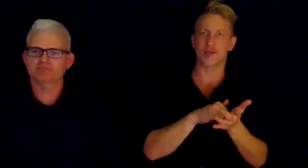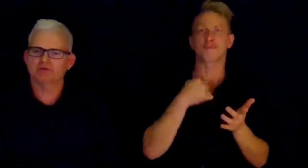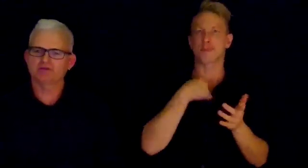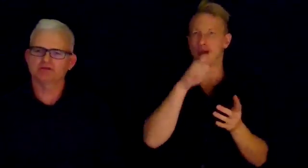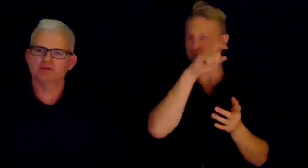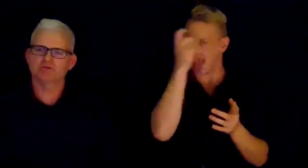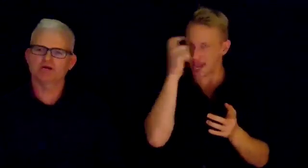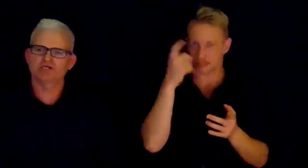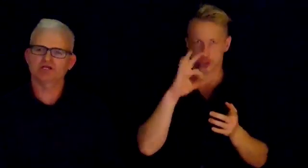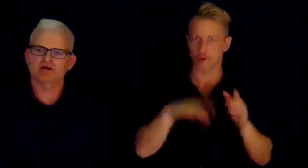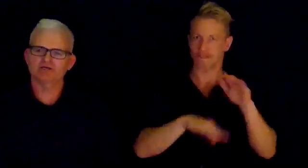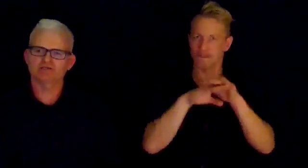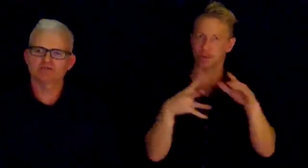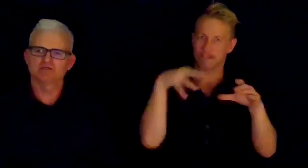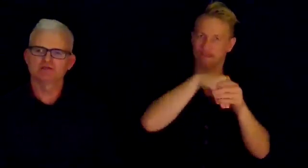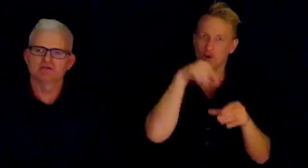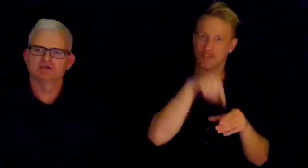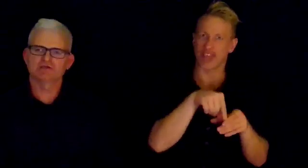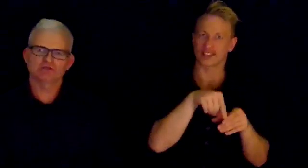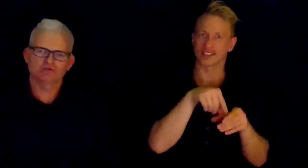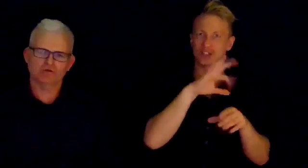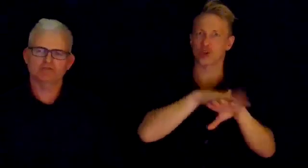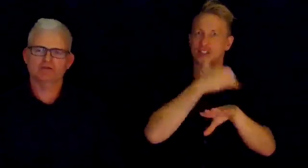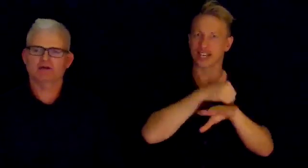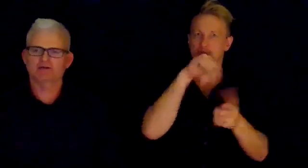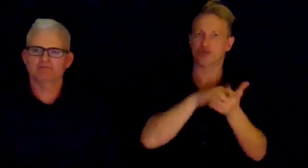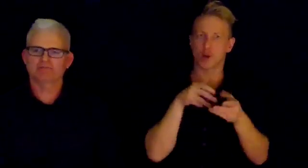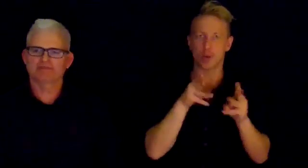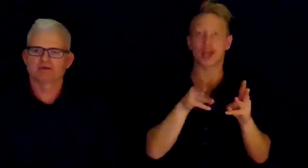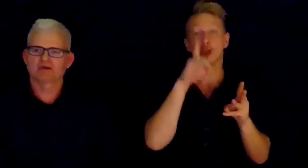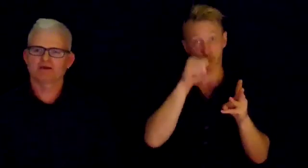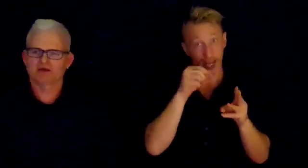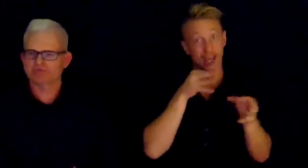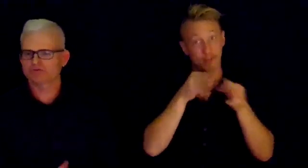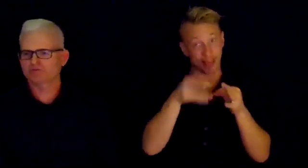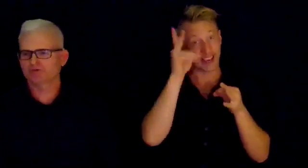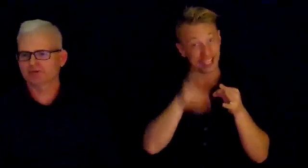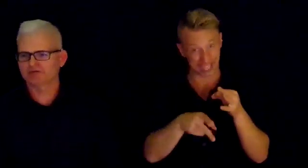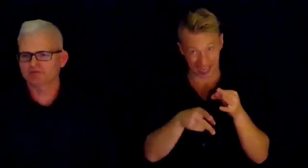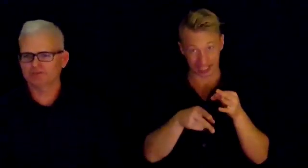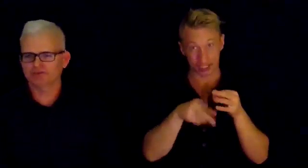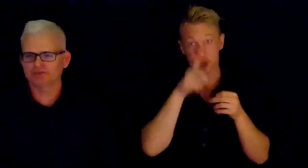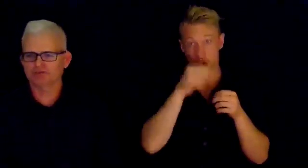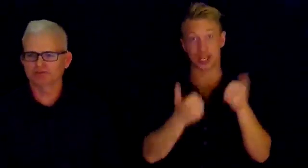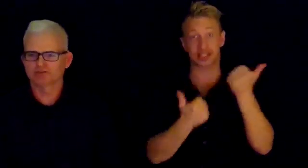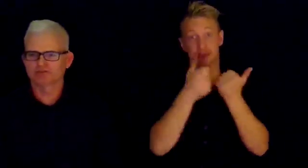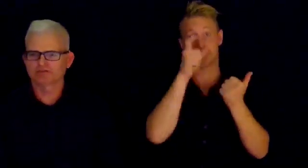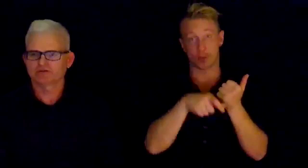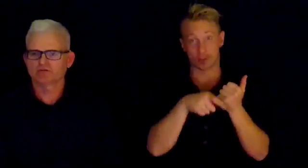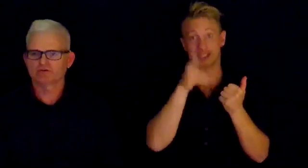set up in the way you like. You can always go back and have your support person with